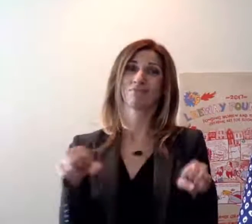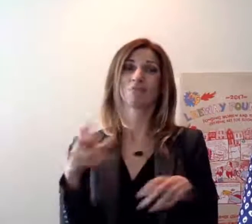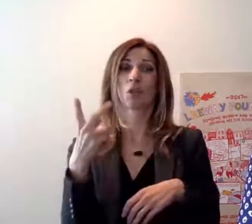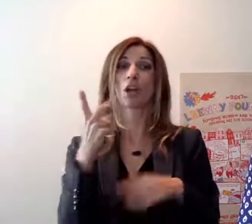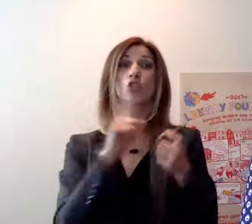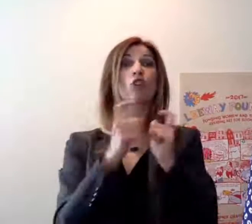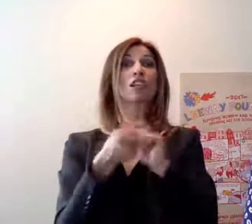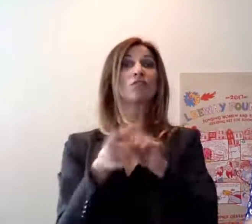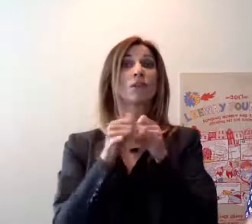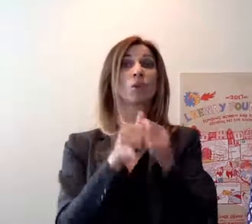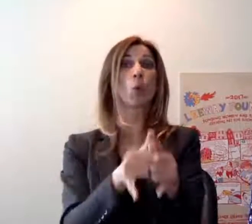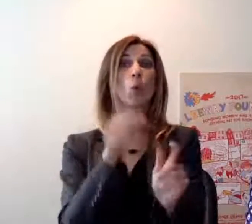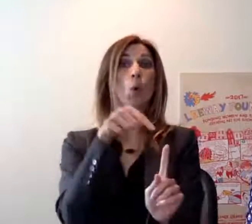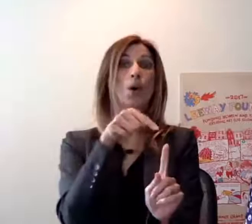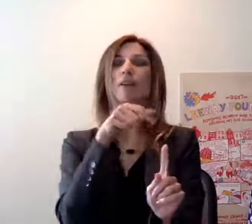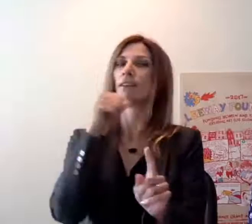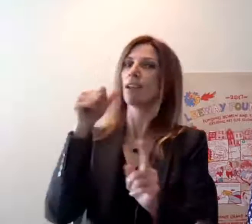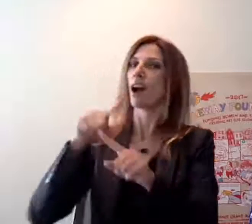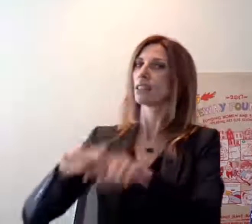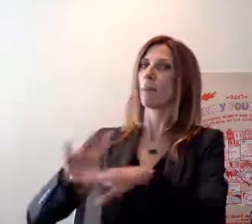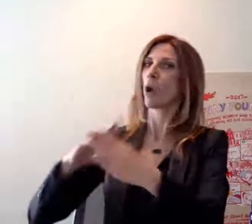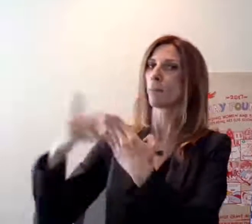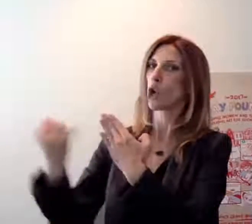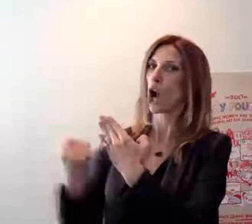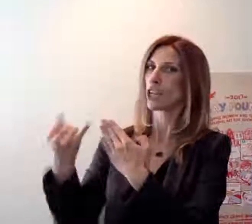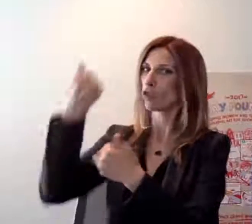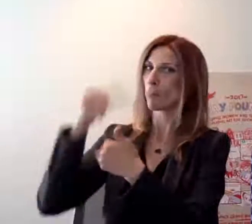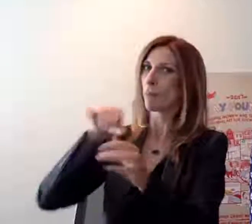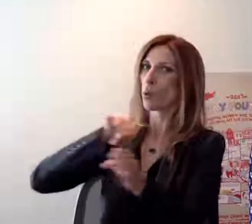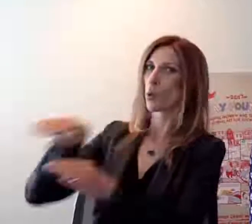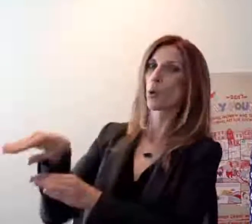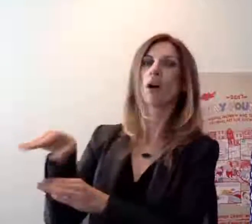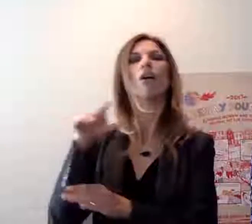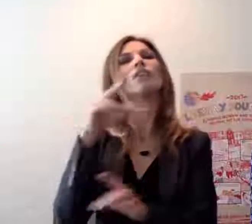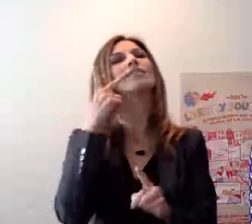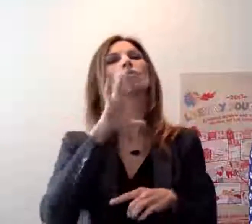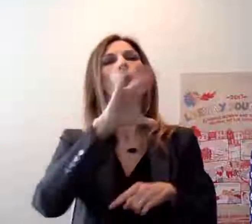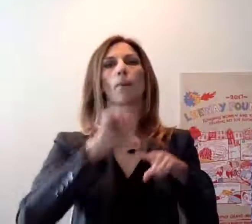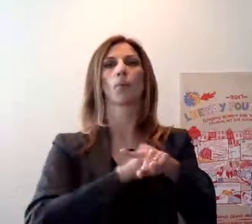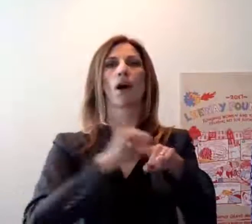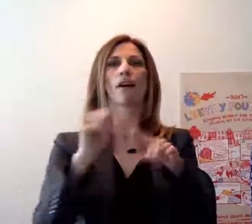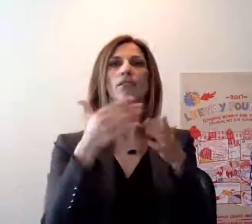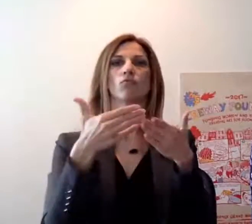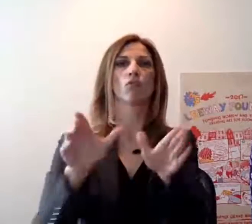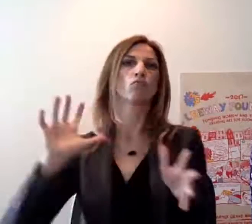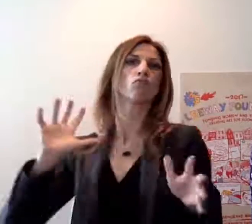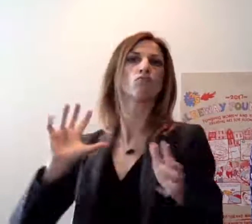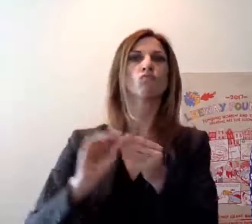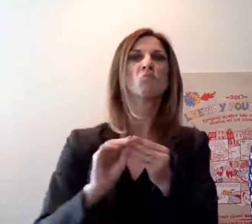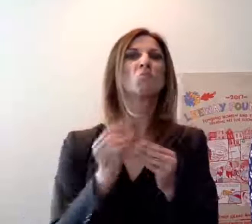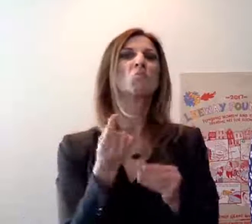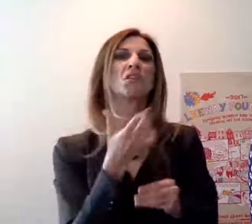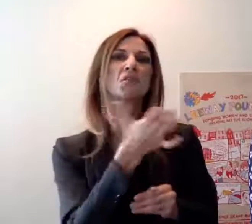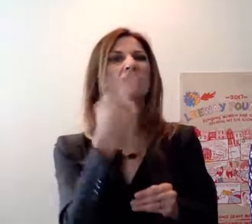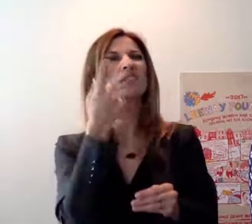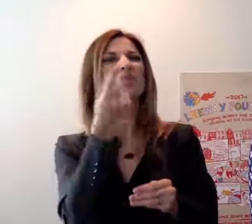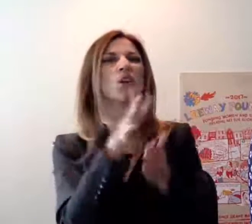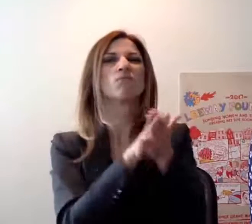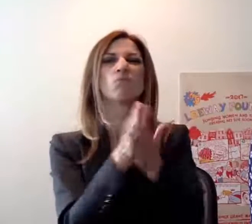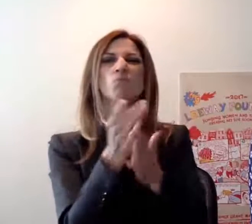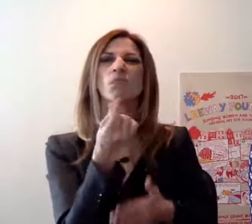Transformation Award, since it's not project-based and it's looking at your practice overall over time, to have a sense of what it is that drives